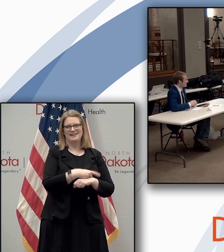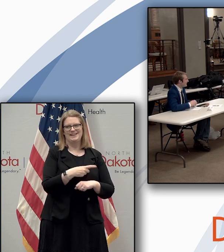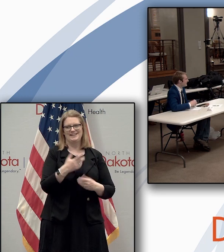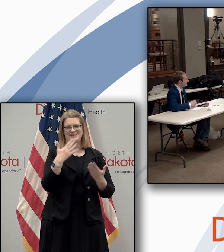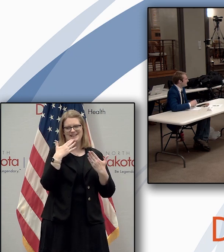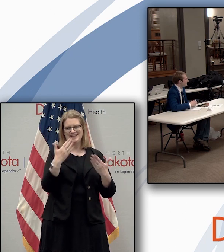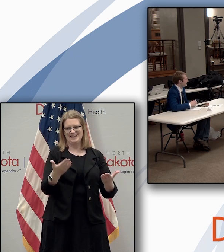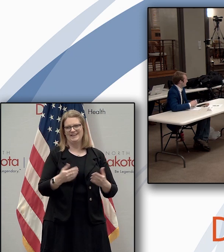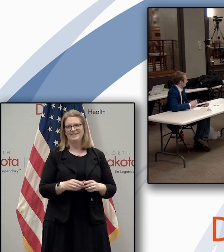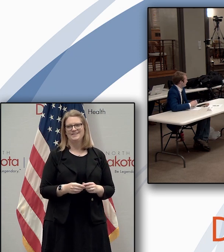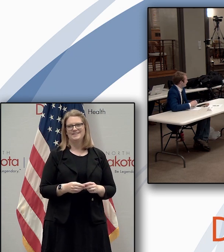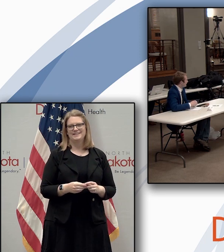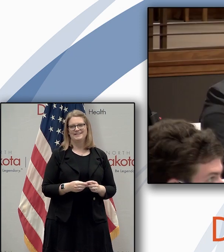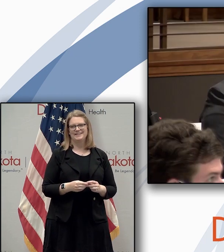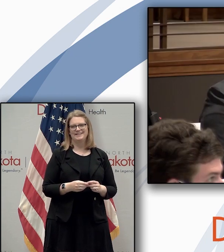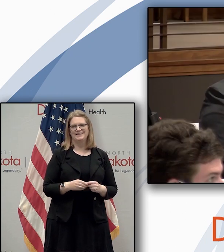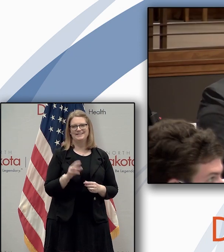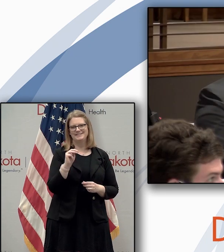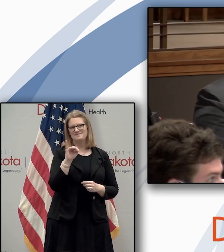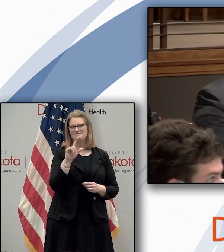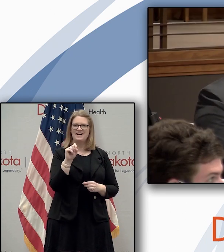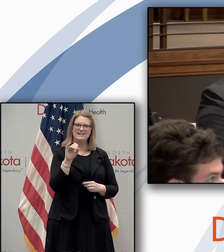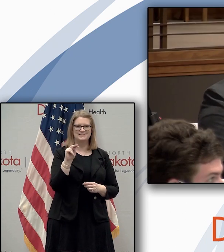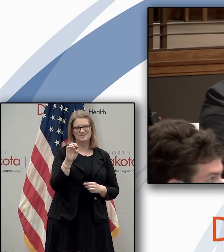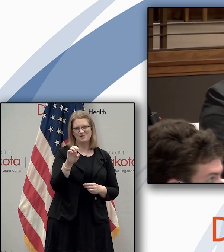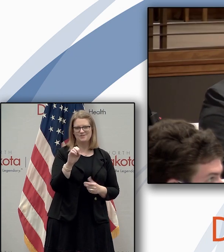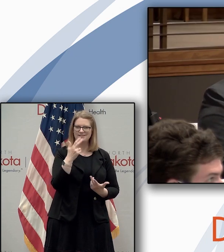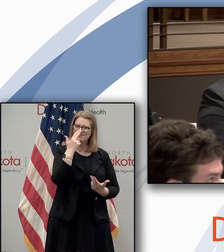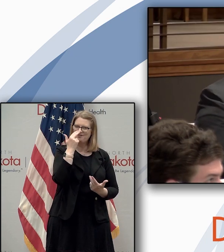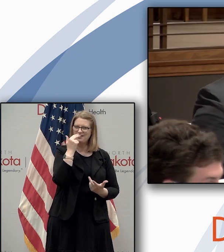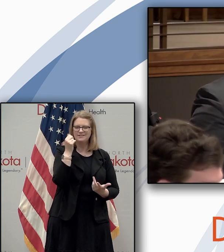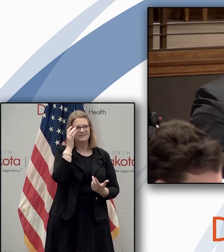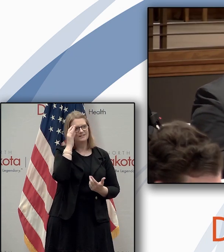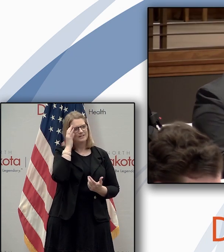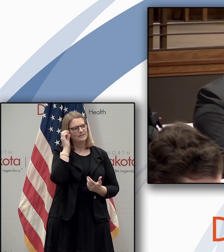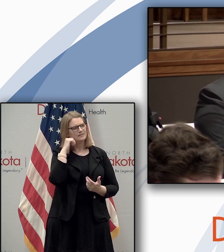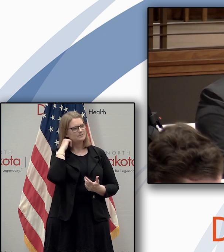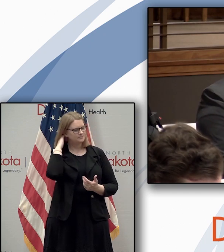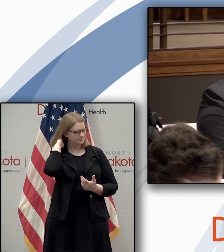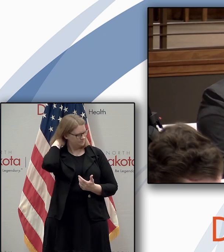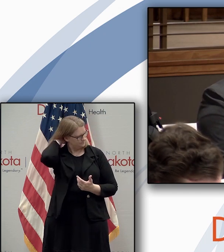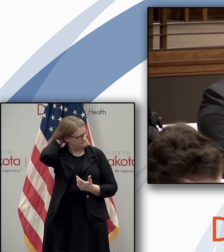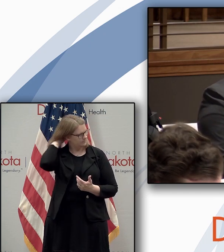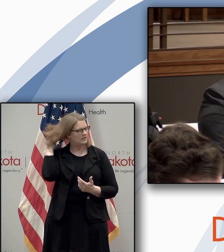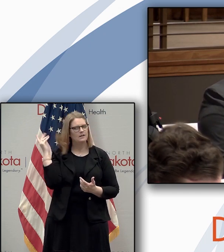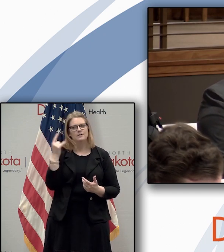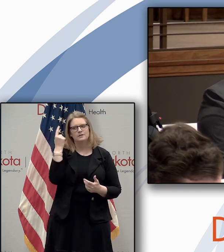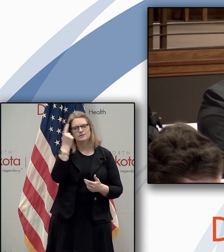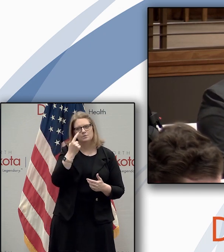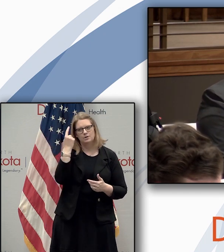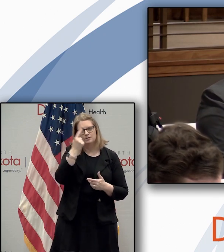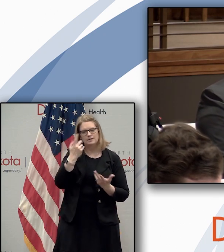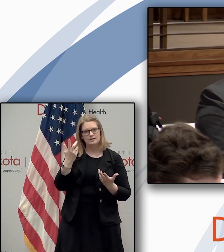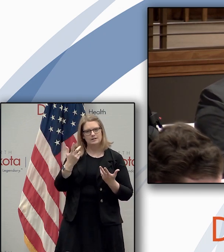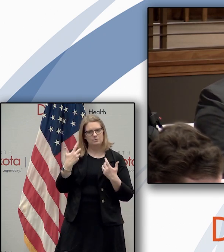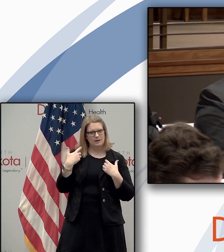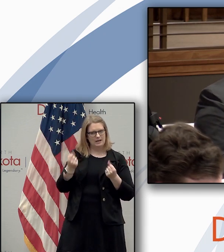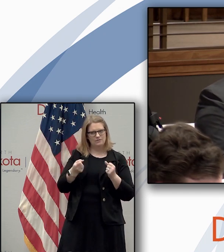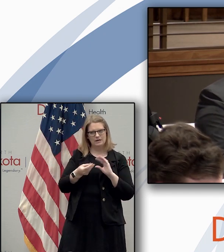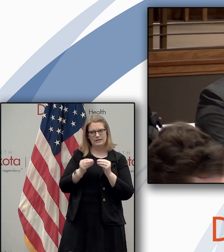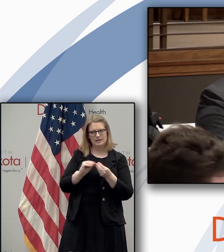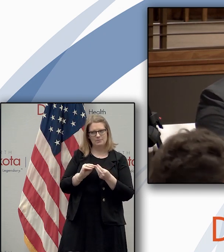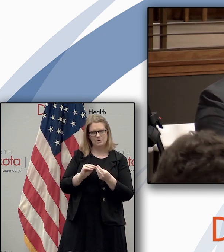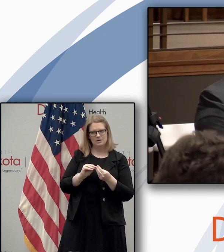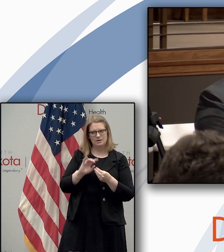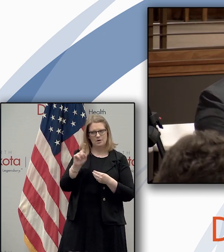you. It's a milestone. Got to have a little bit of fun. Yeah. I was wondering, how do we get the recovery numbers? Does that